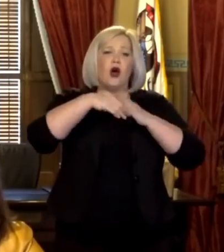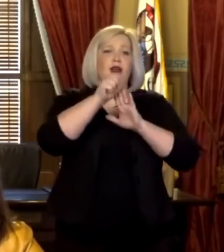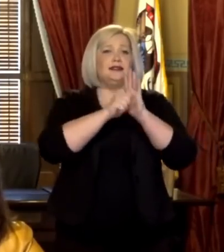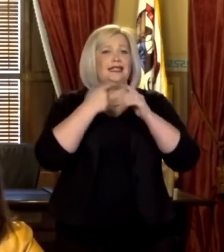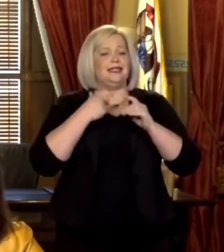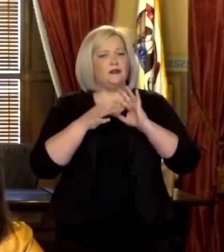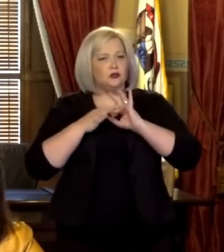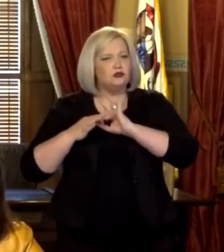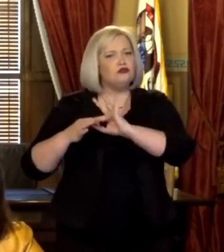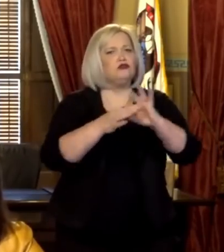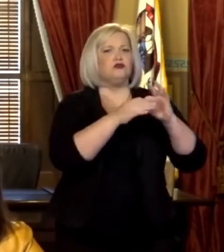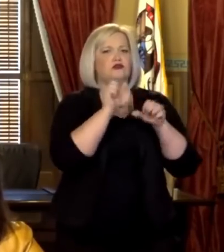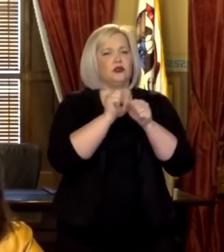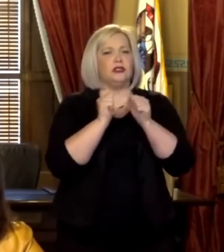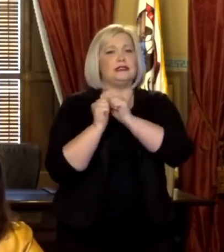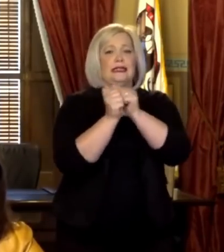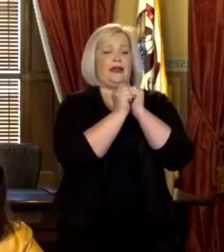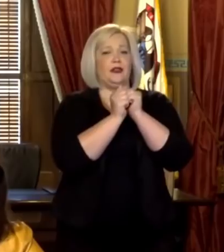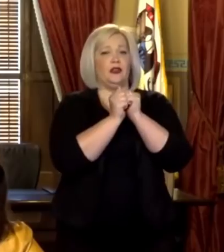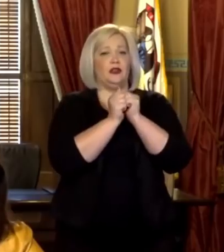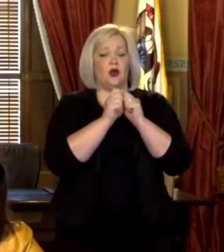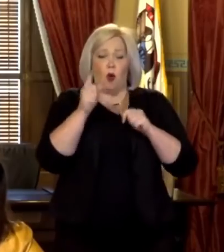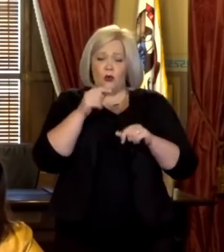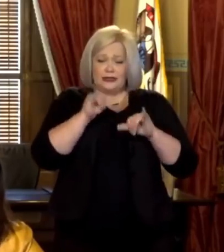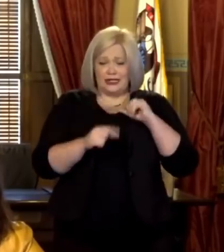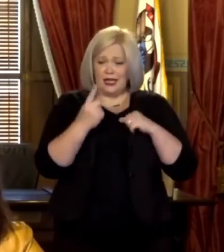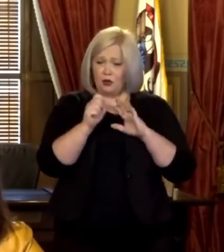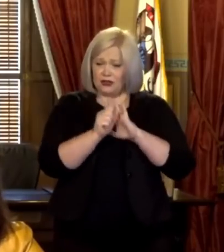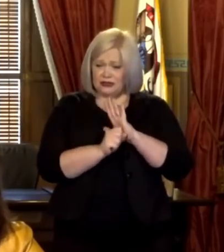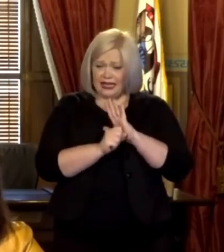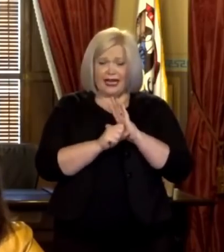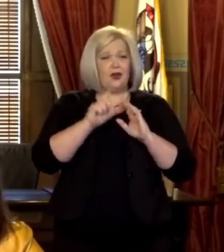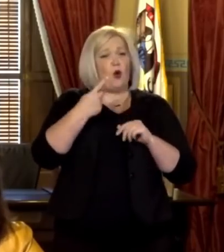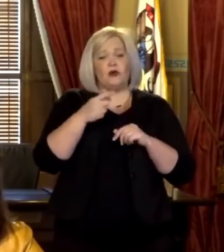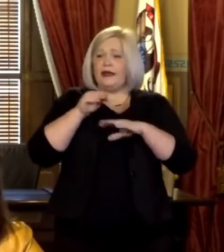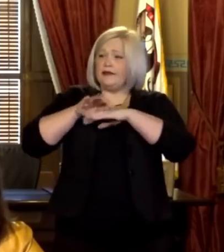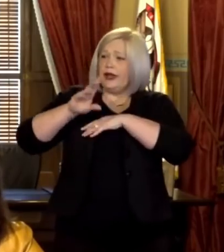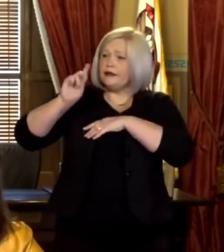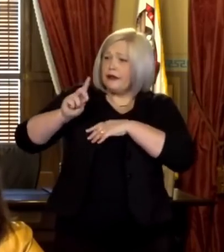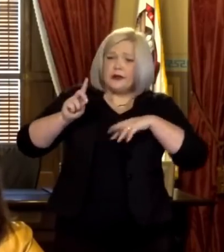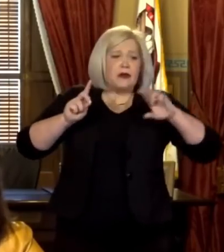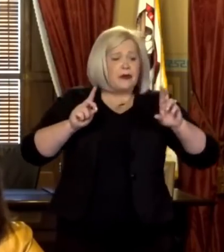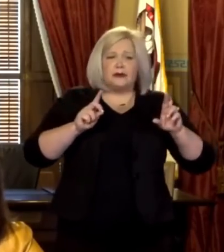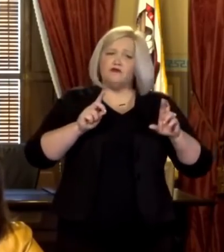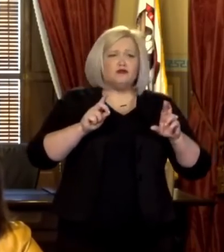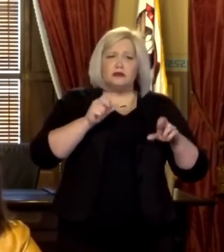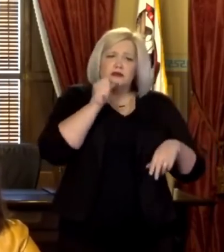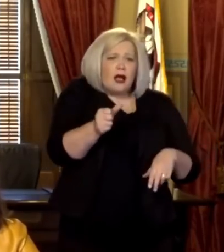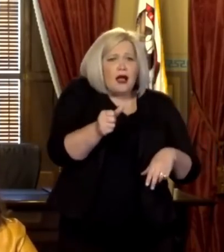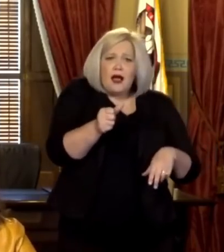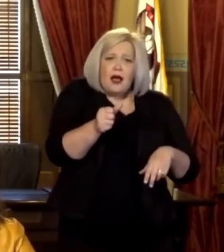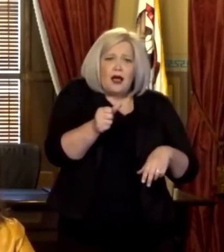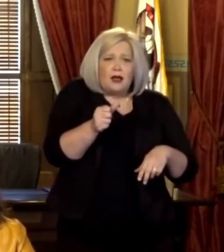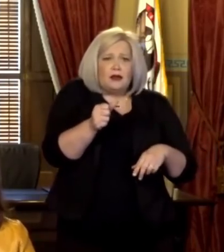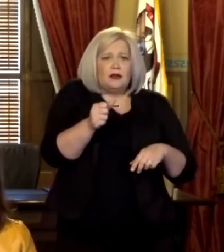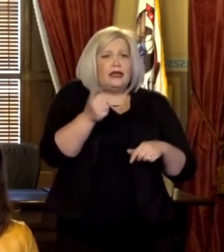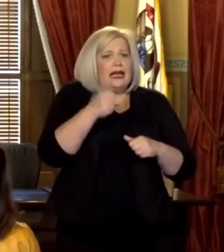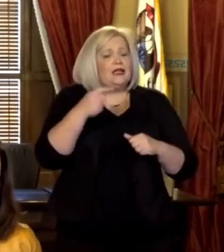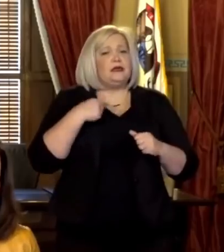between state lines, and it doesn't discriminate between party lines. Every one of us is susceptible, and we must fight this virus